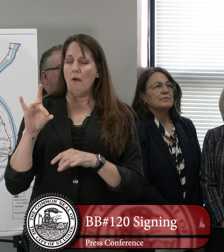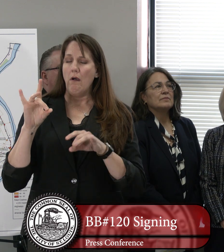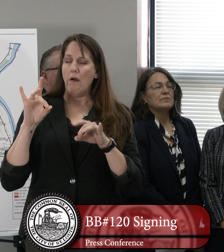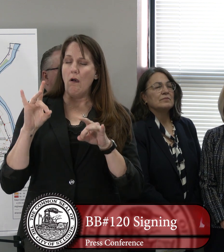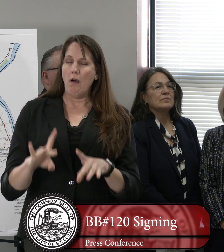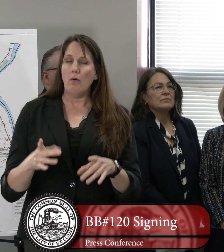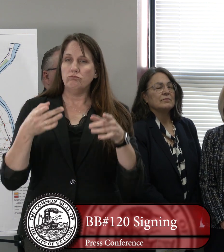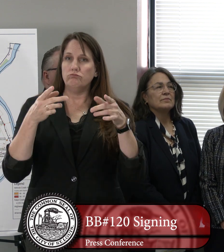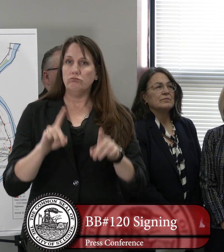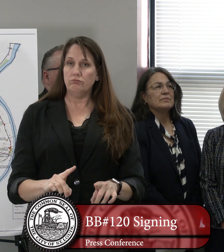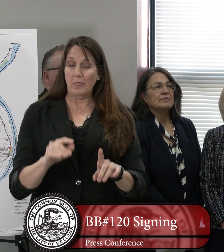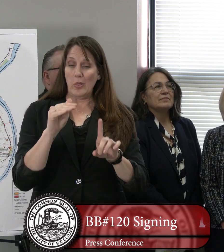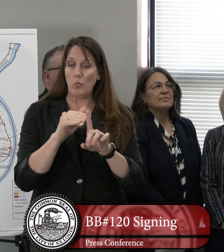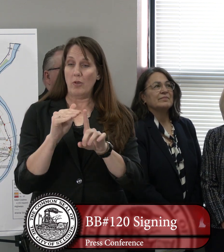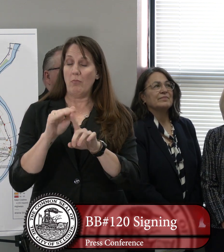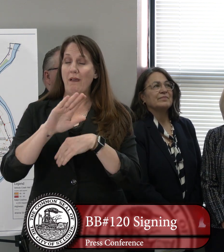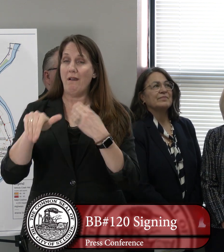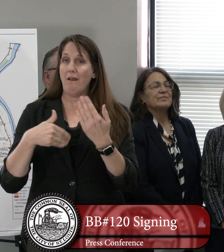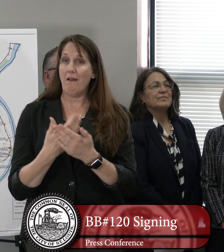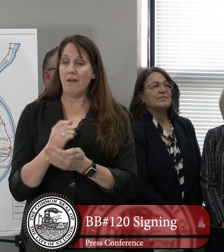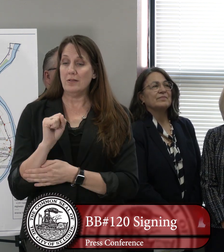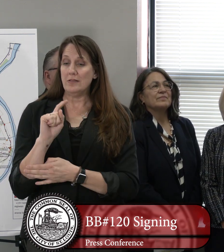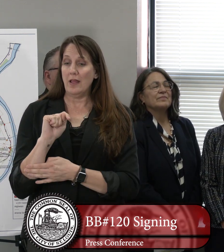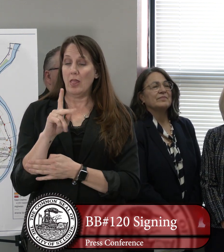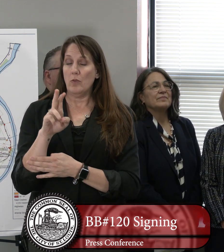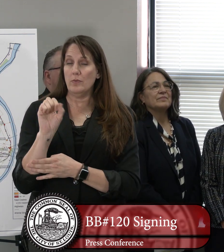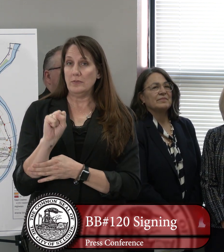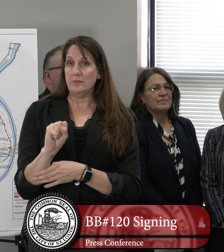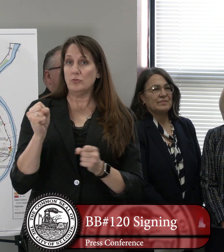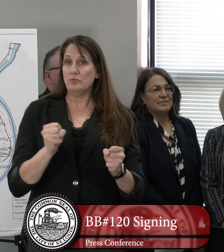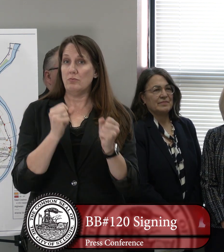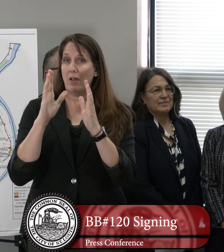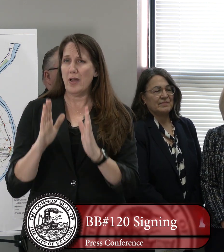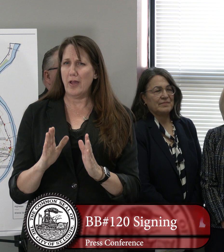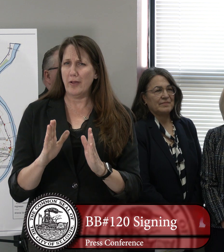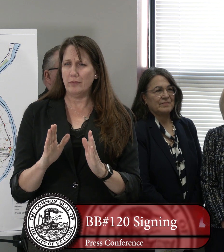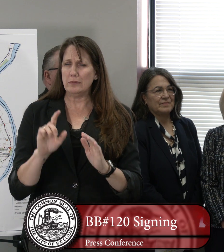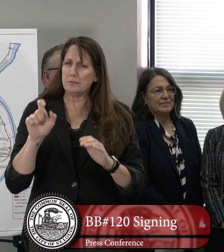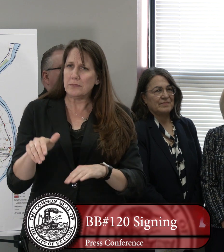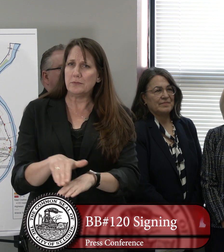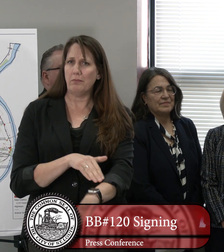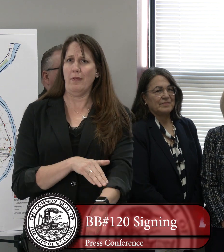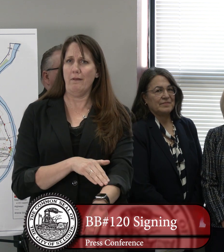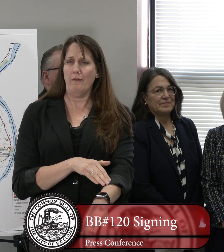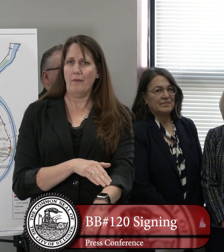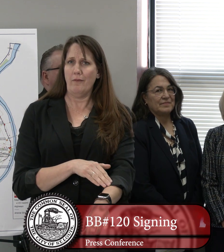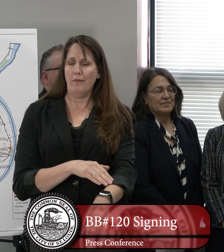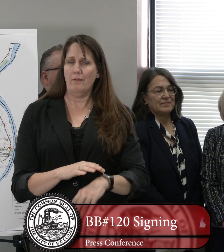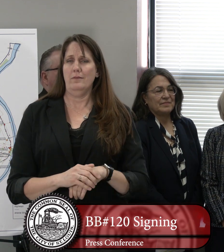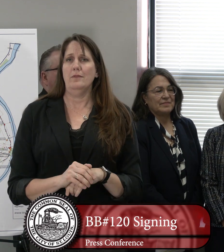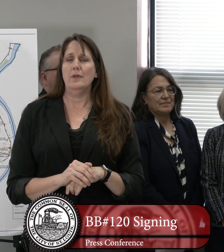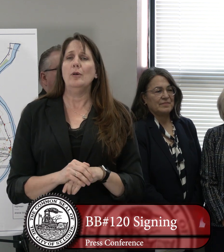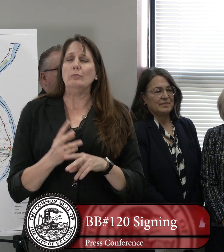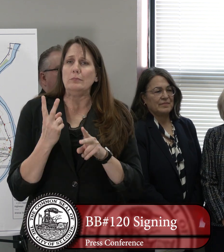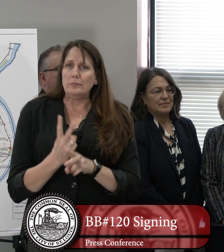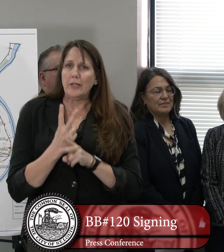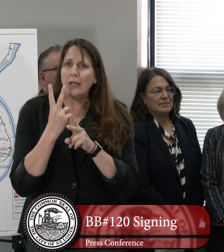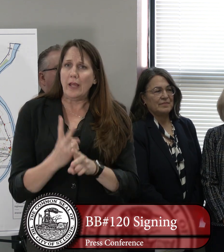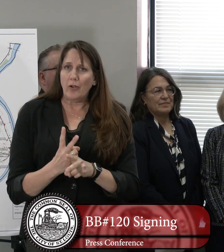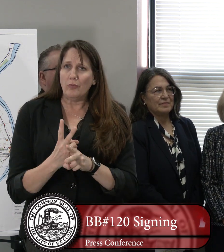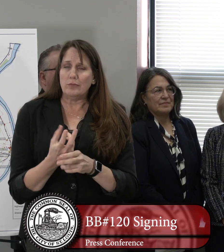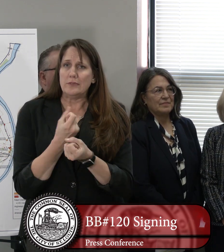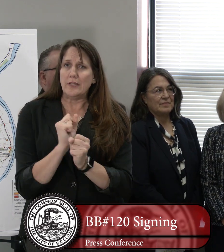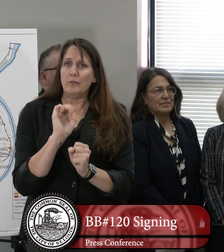obey the rules of the road, or it may cost you your life. But St. Louis has to do more. Like all